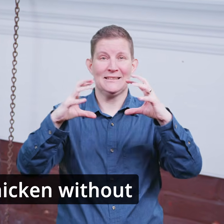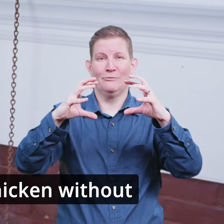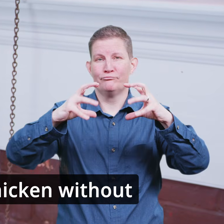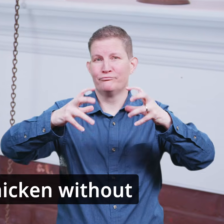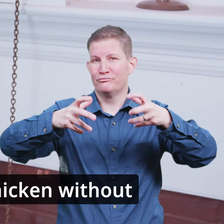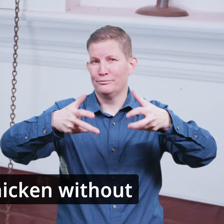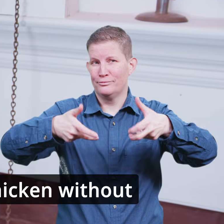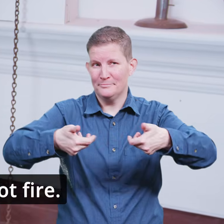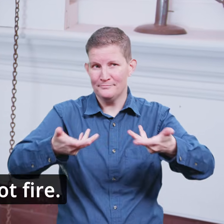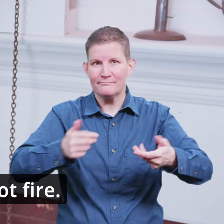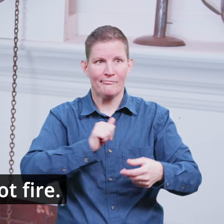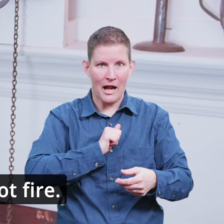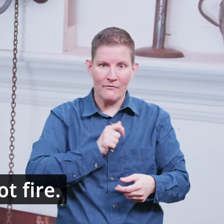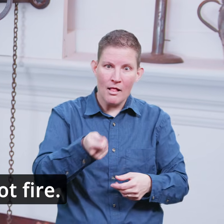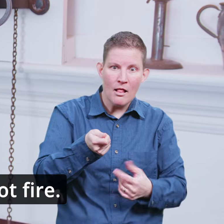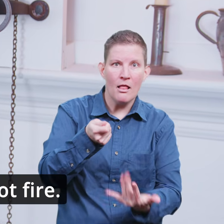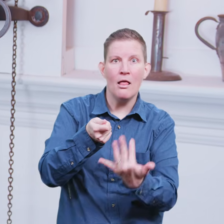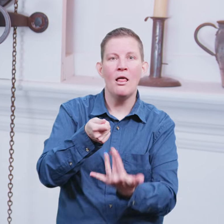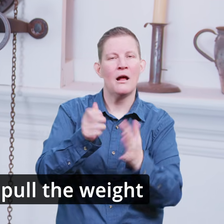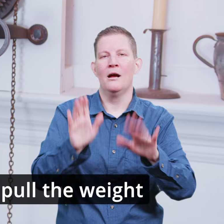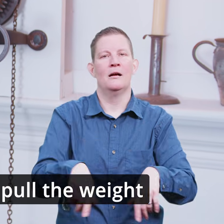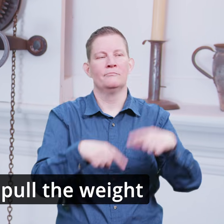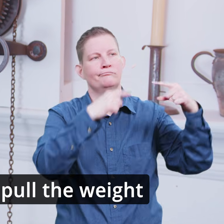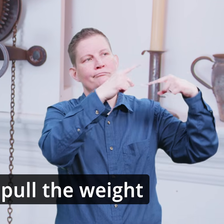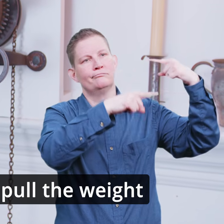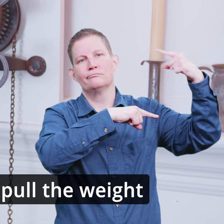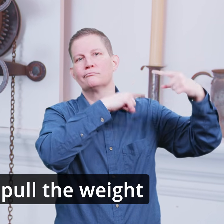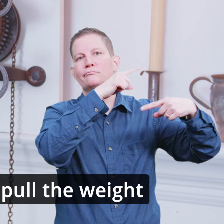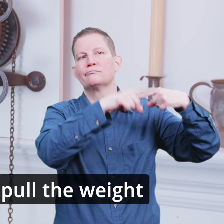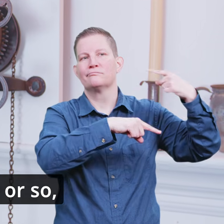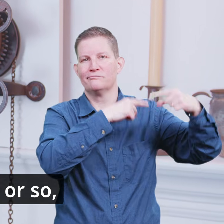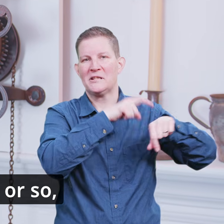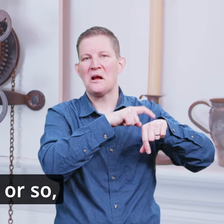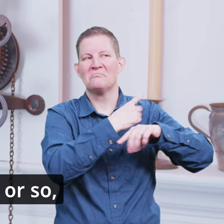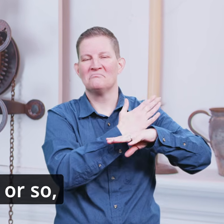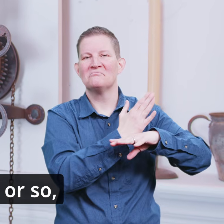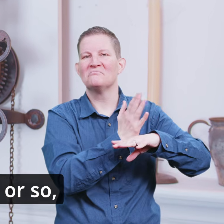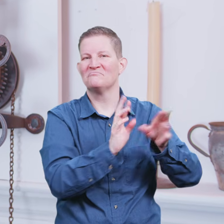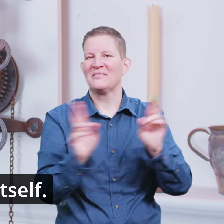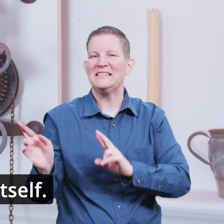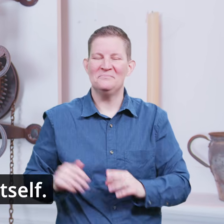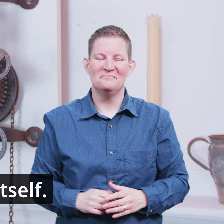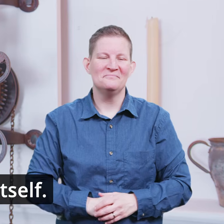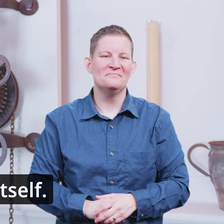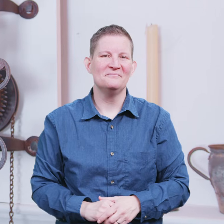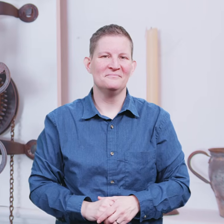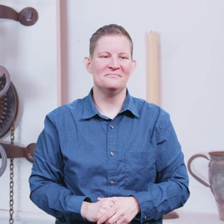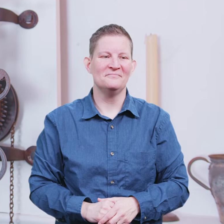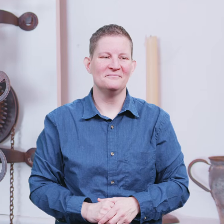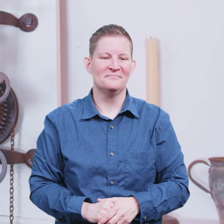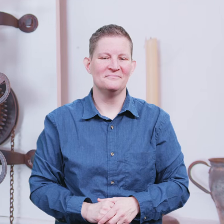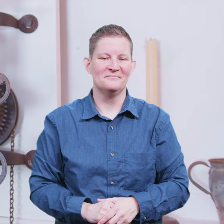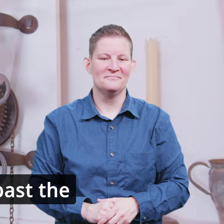can rotisserie a chicken without standing over a hot fire. All you do is remember to pull the weight every 20 minutes or so, and it cooks by